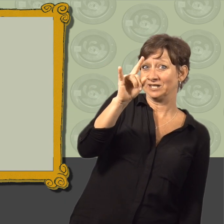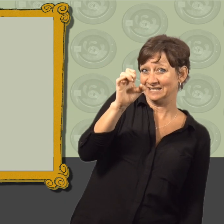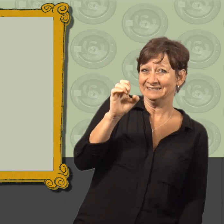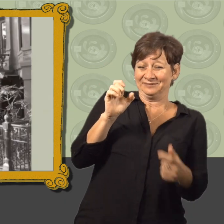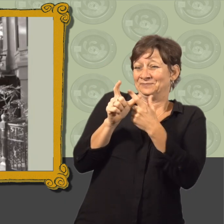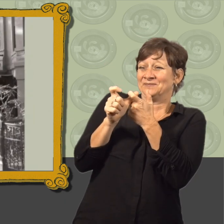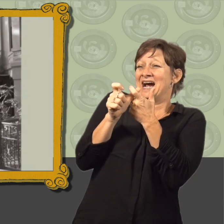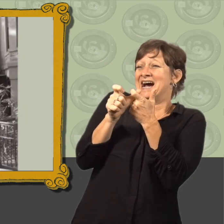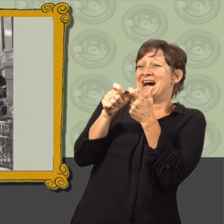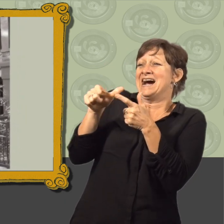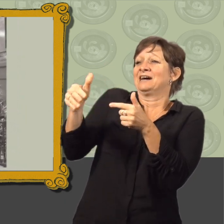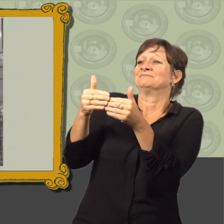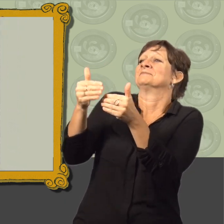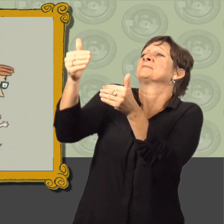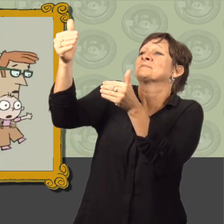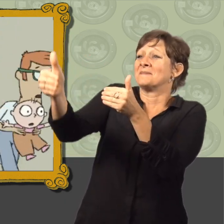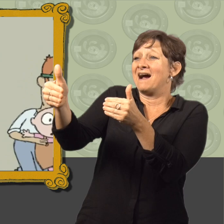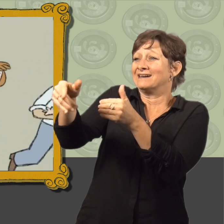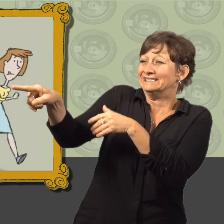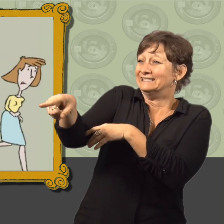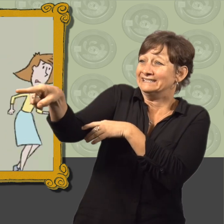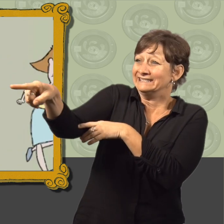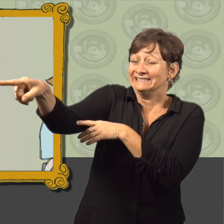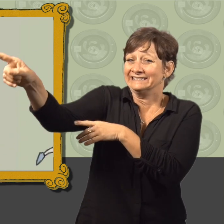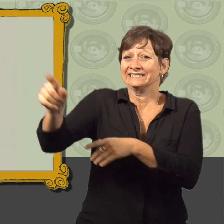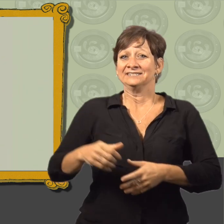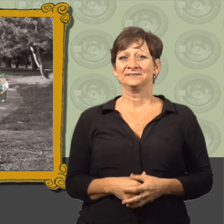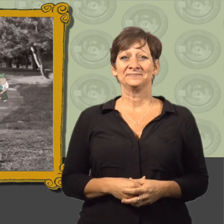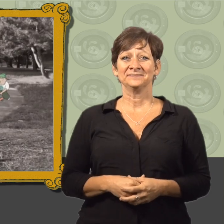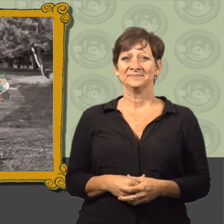The whole family ran down the block.